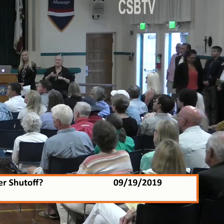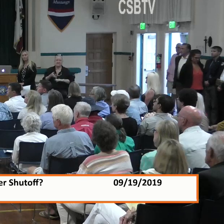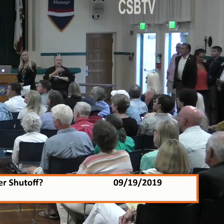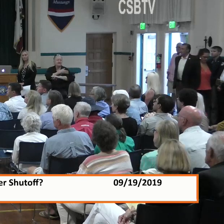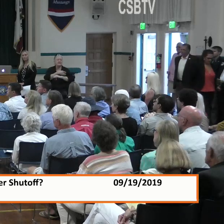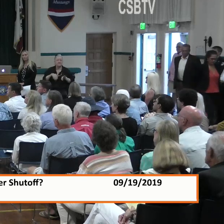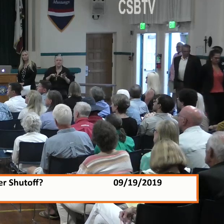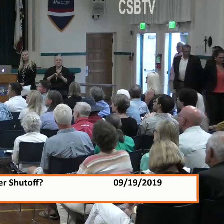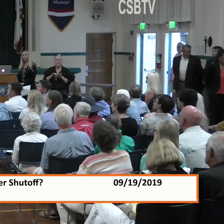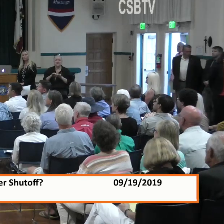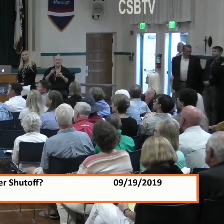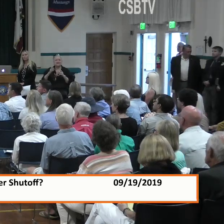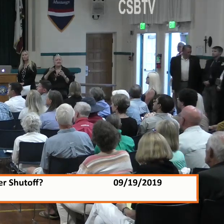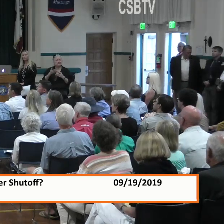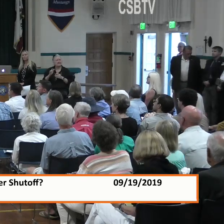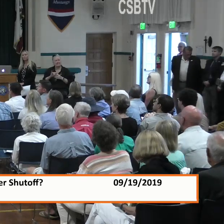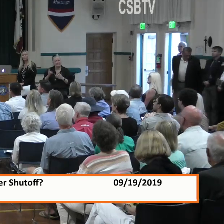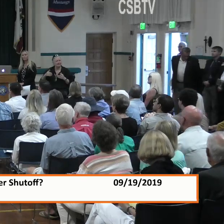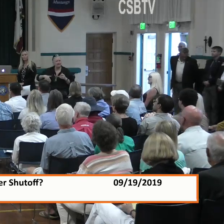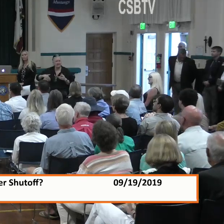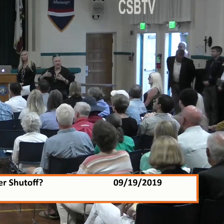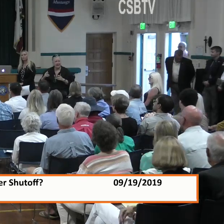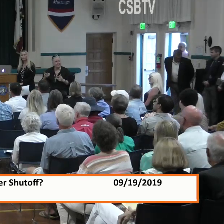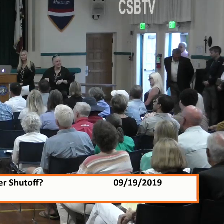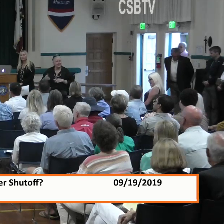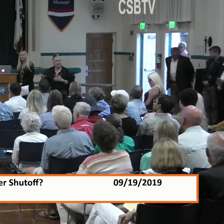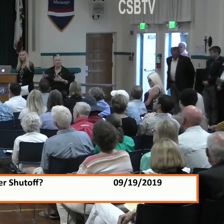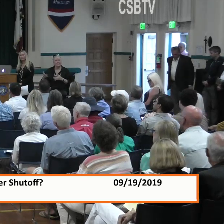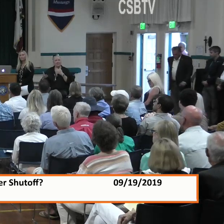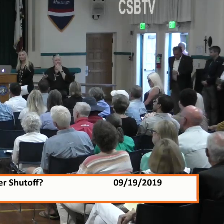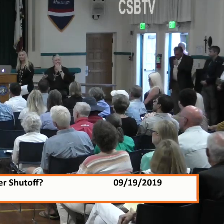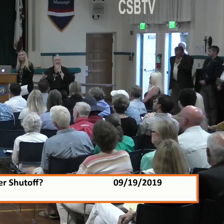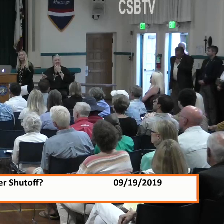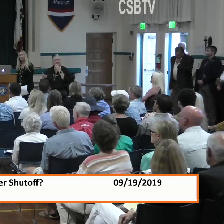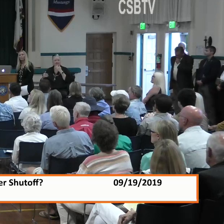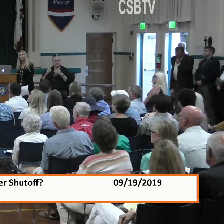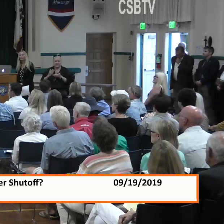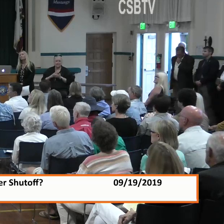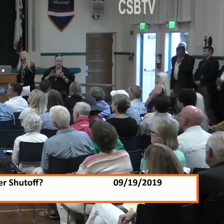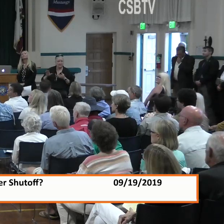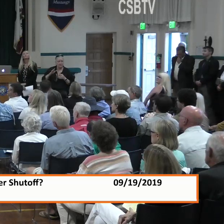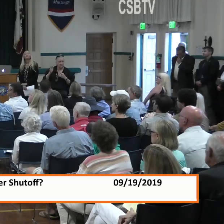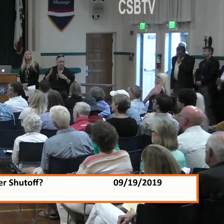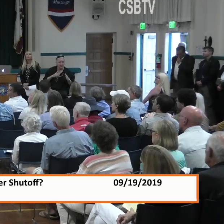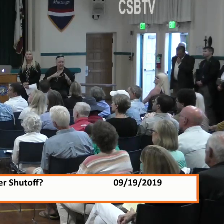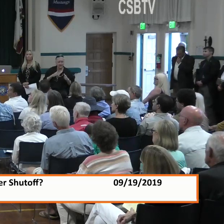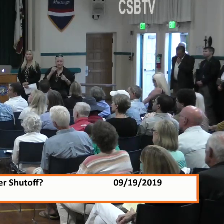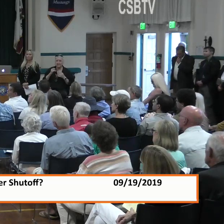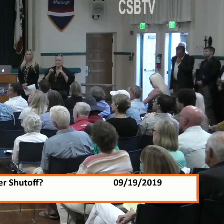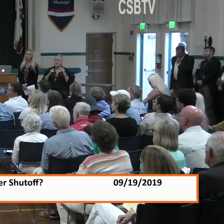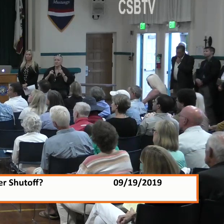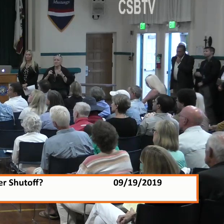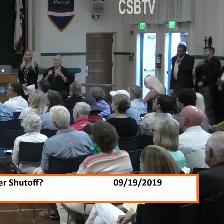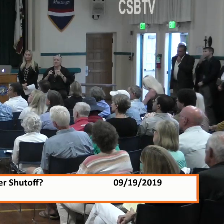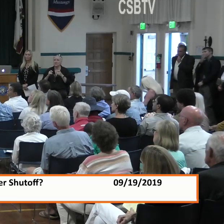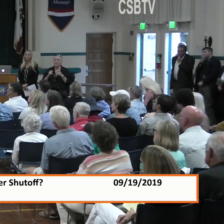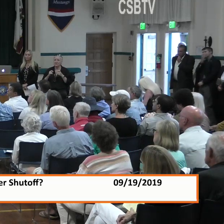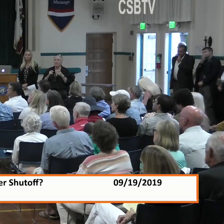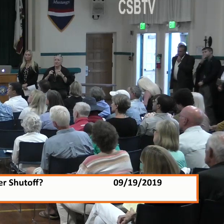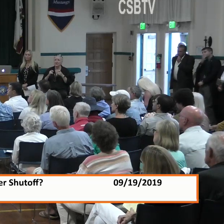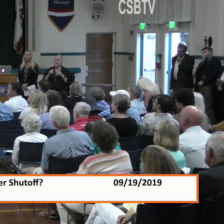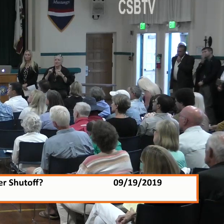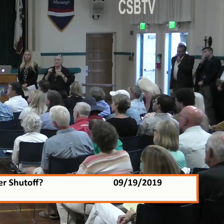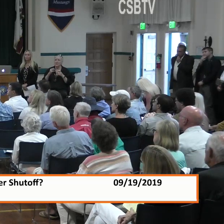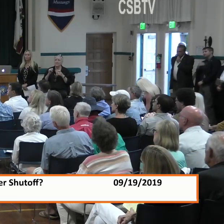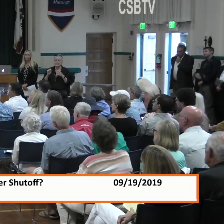thing hasn't happened here yet, and I don't know, is that part of your plan? And then the last question I have is as to, you know, the Thomas Fire,